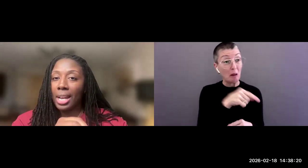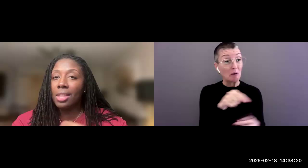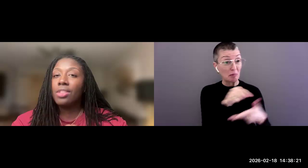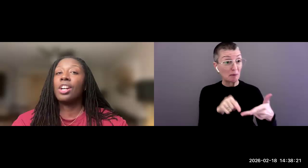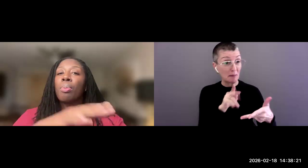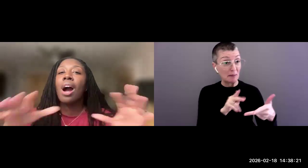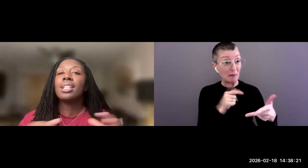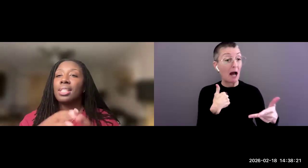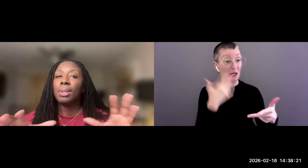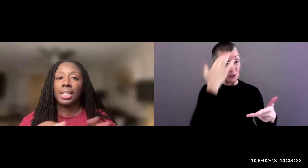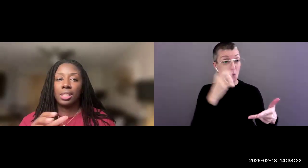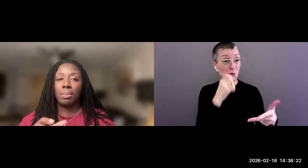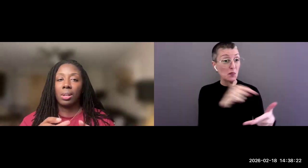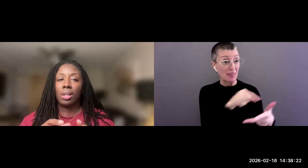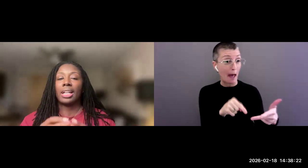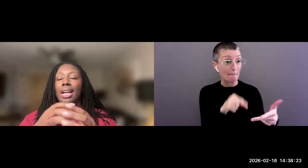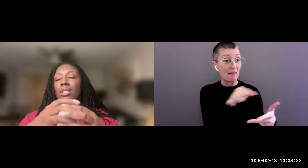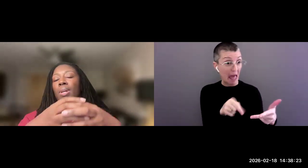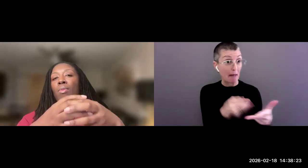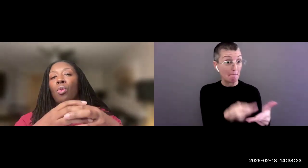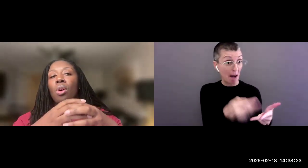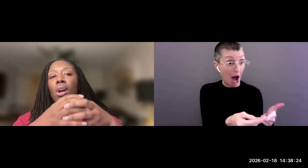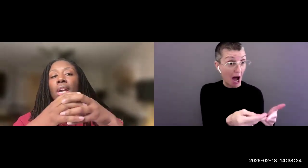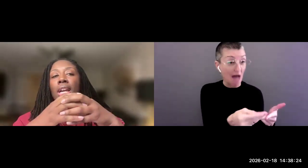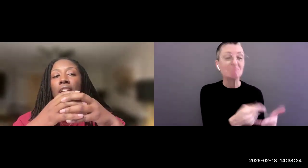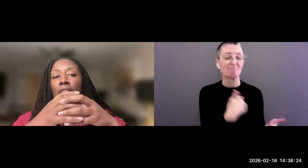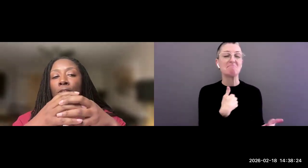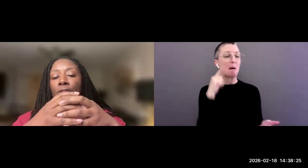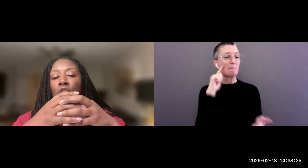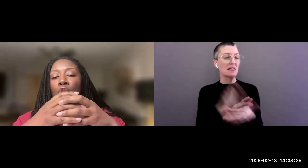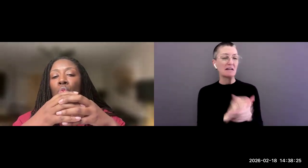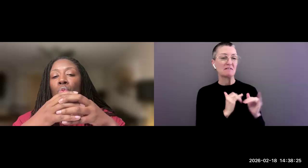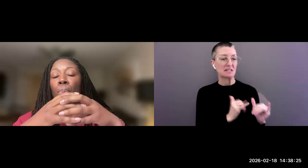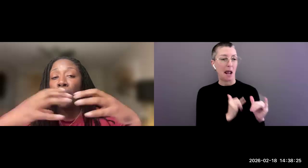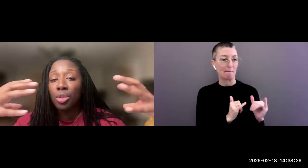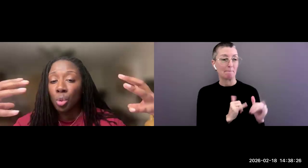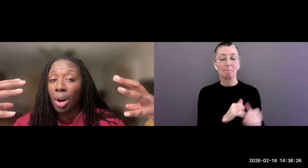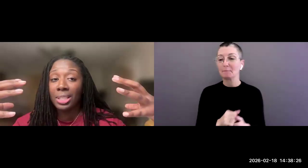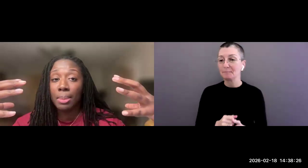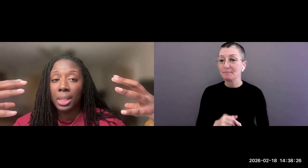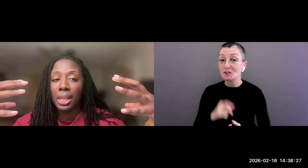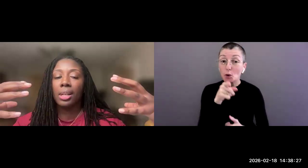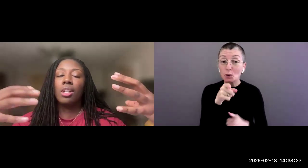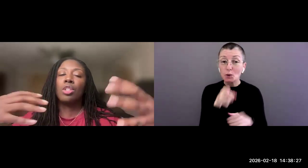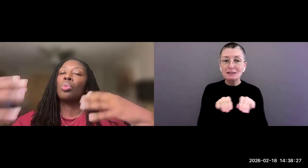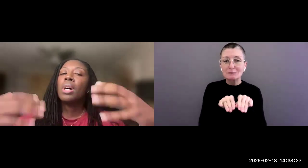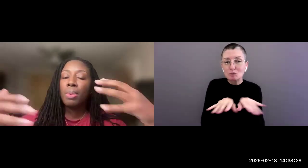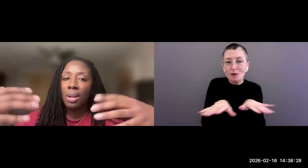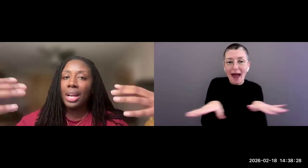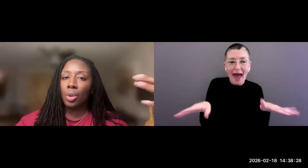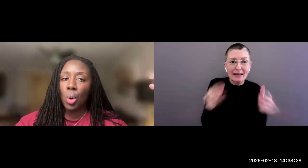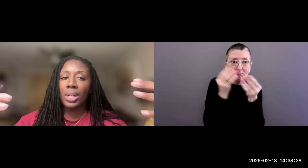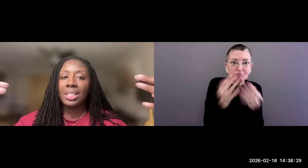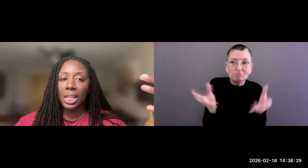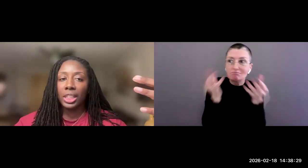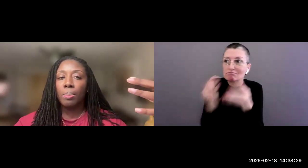people, right? They're in proximity to me. Like I explained before, if you spread through proximity, you'll do much